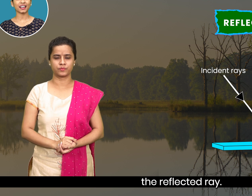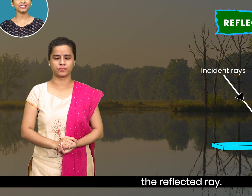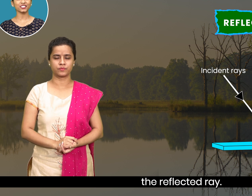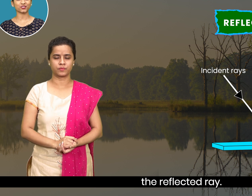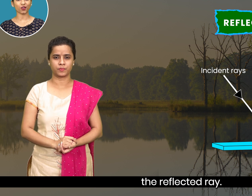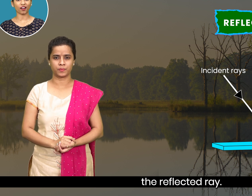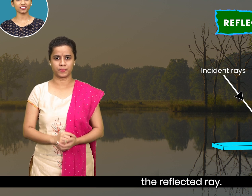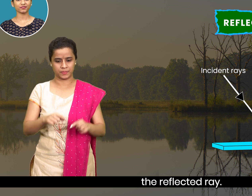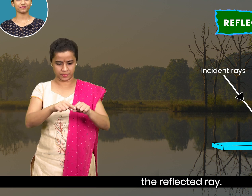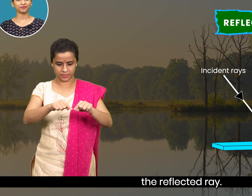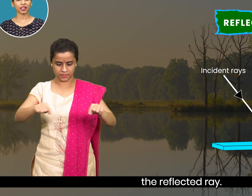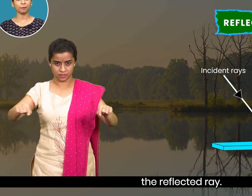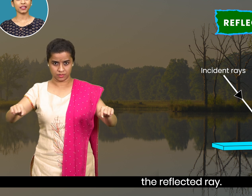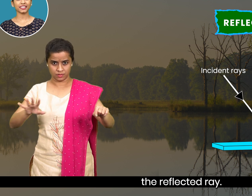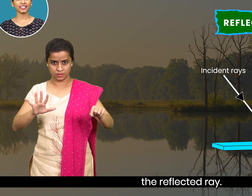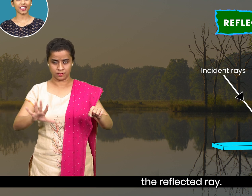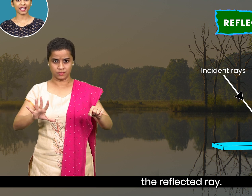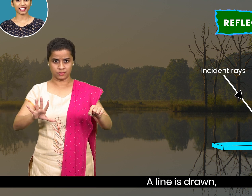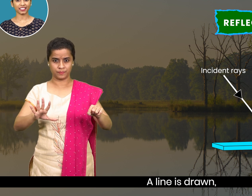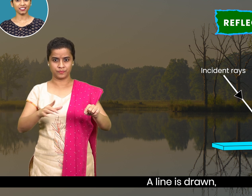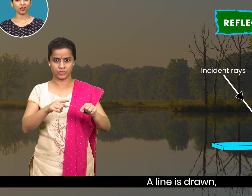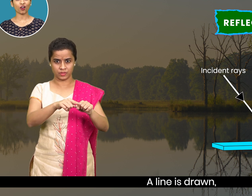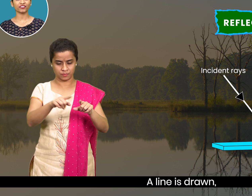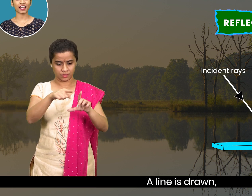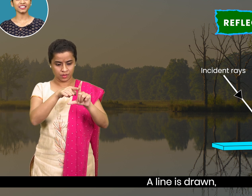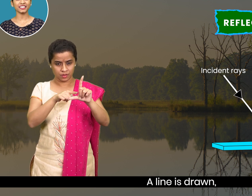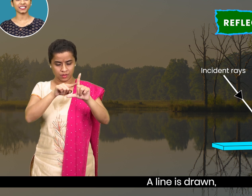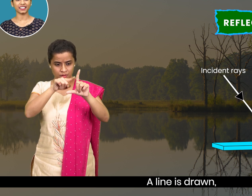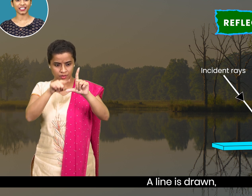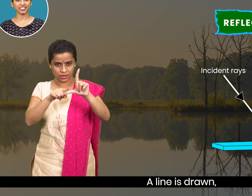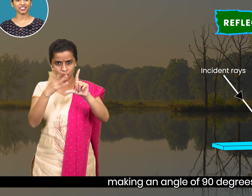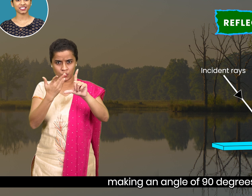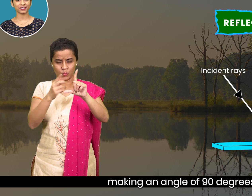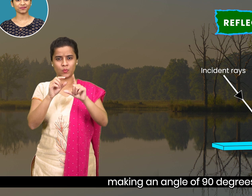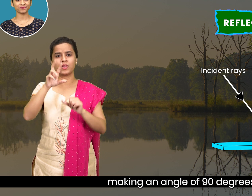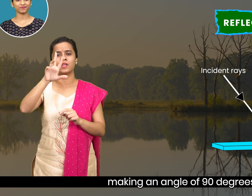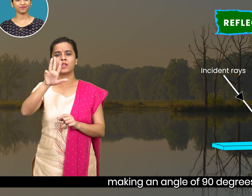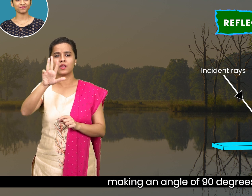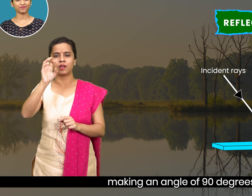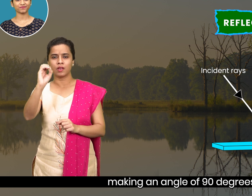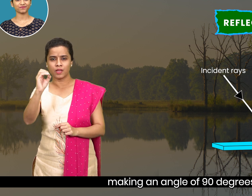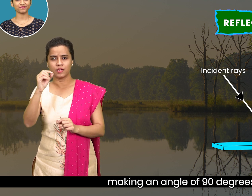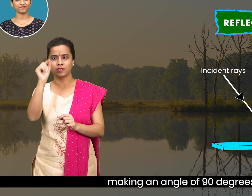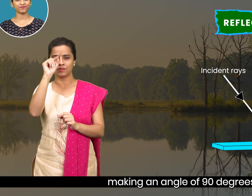A line is drawn making an angle of 90 degrees